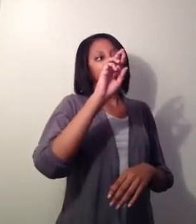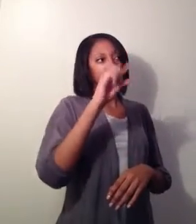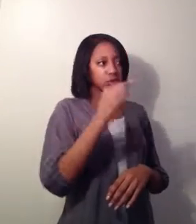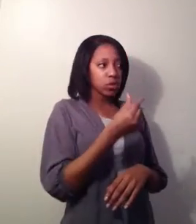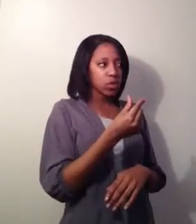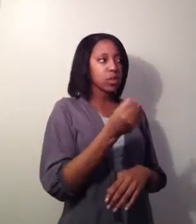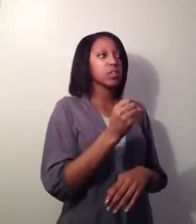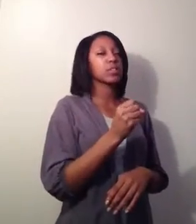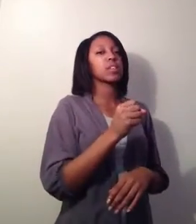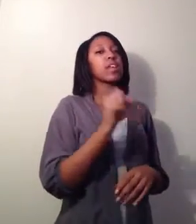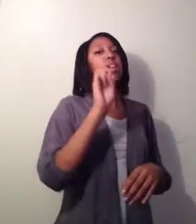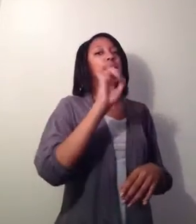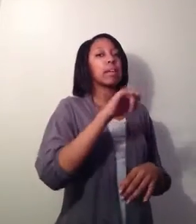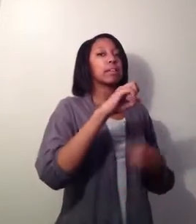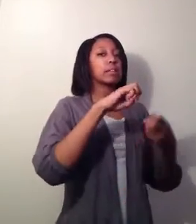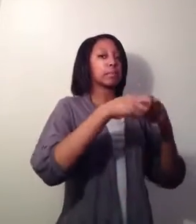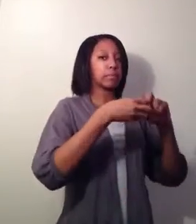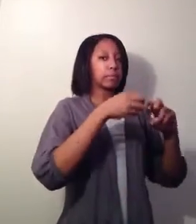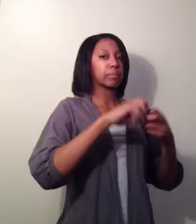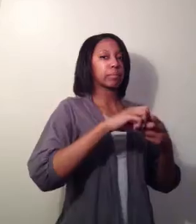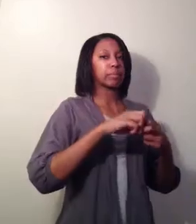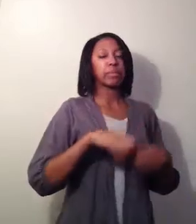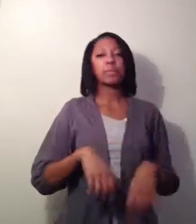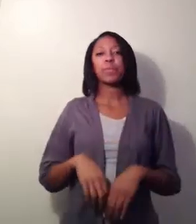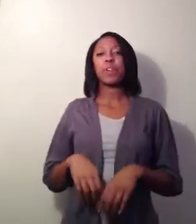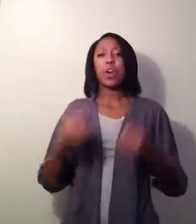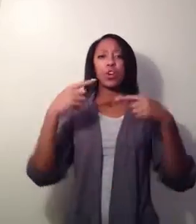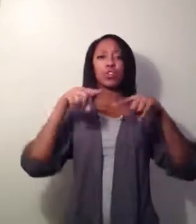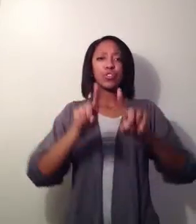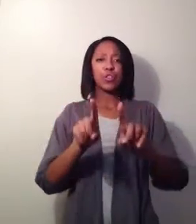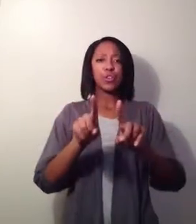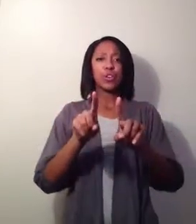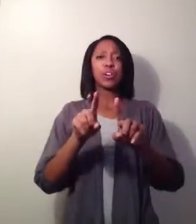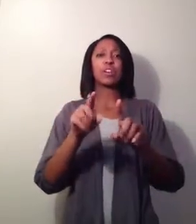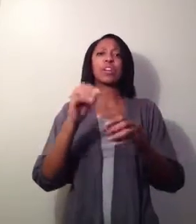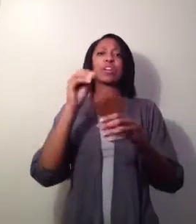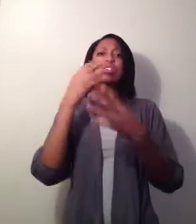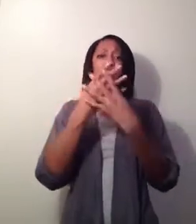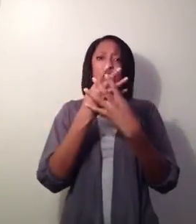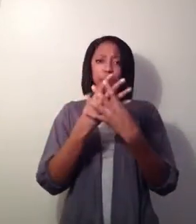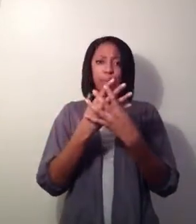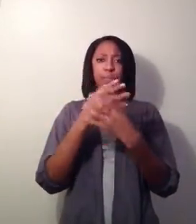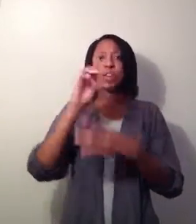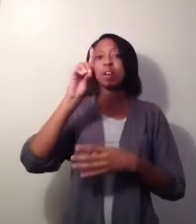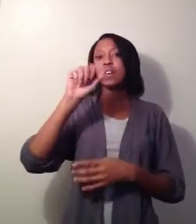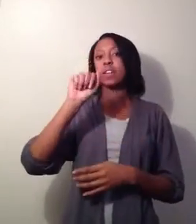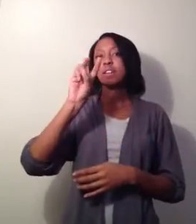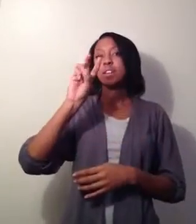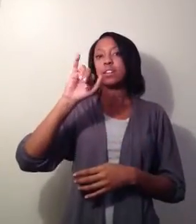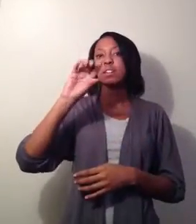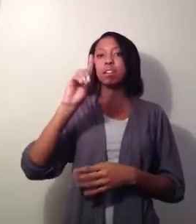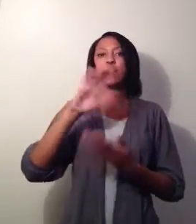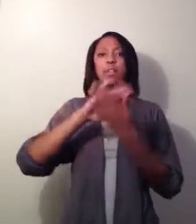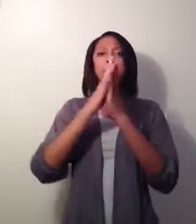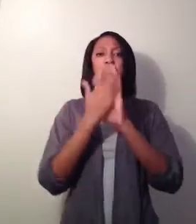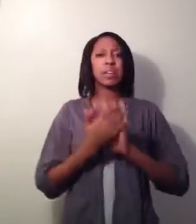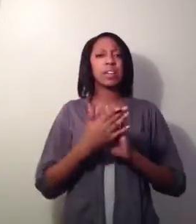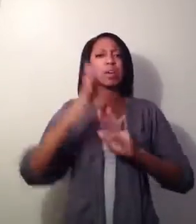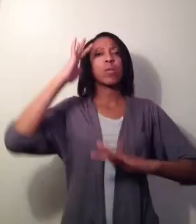most. While he was incarcerated, David became very sick and was taken to the prison infirmary.